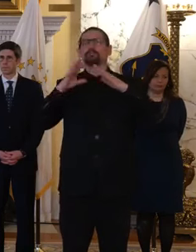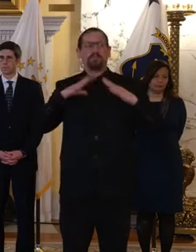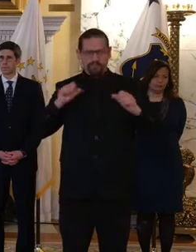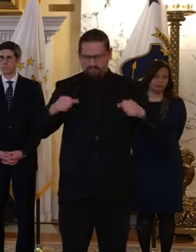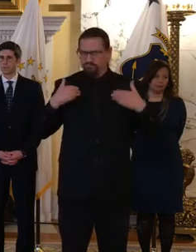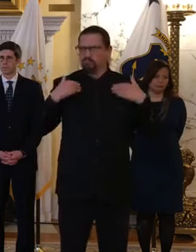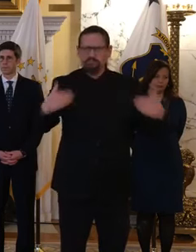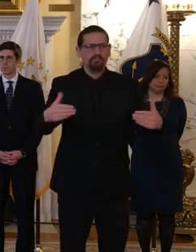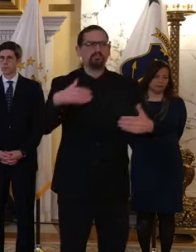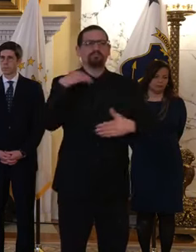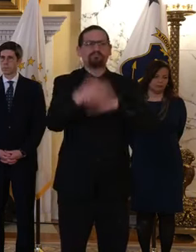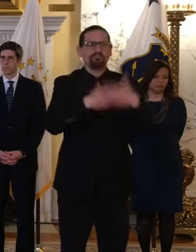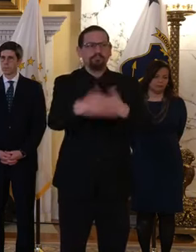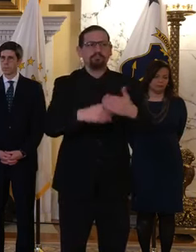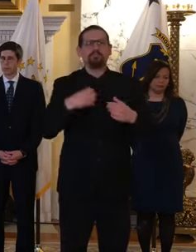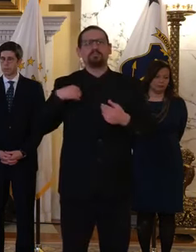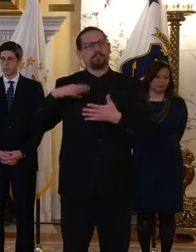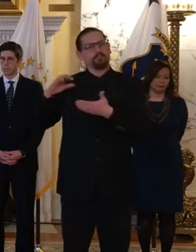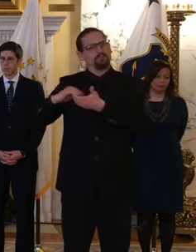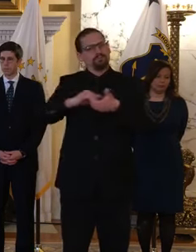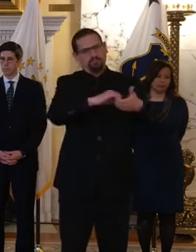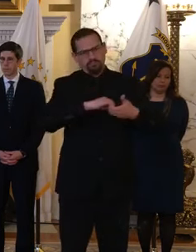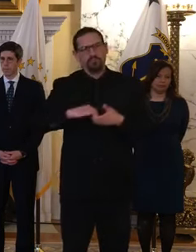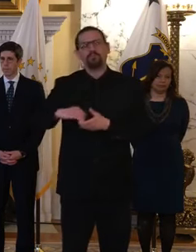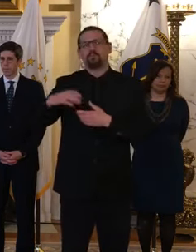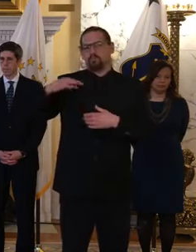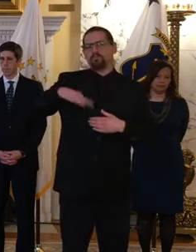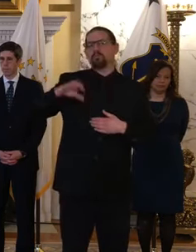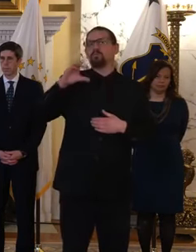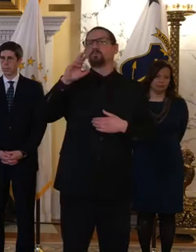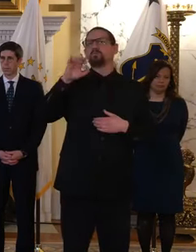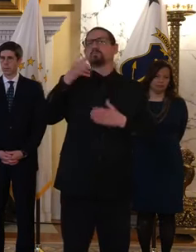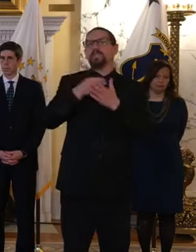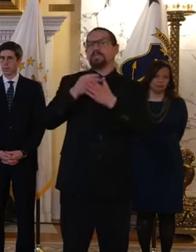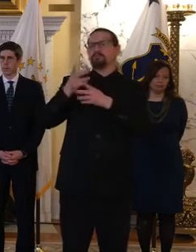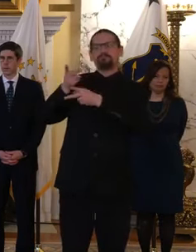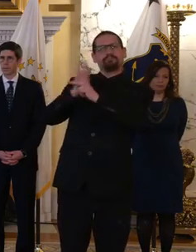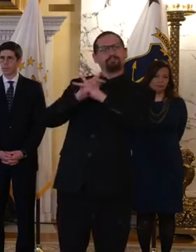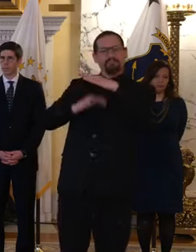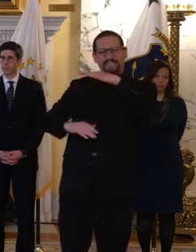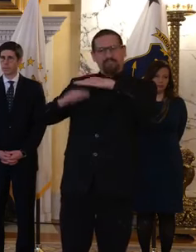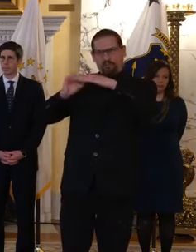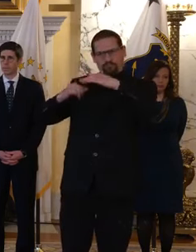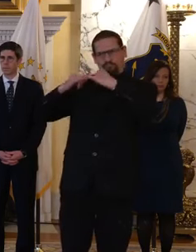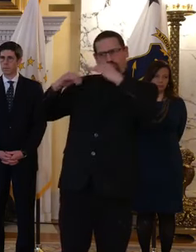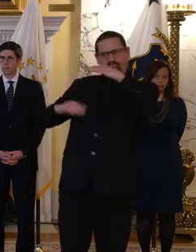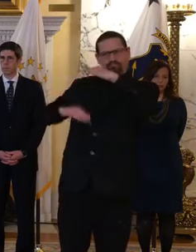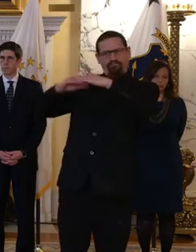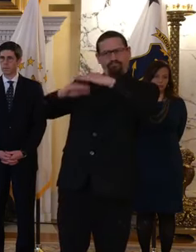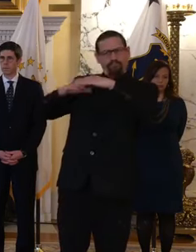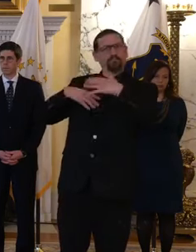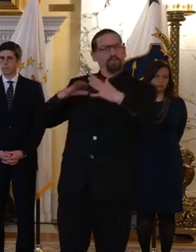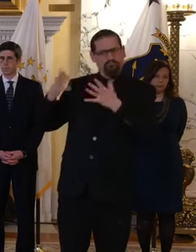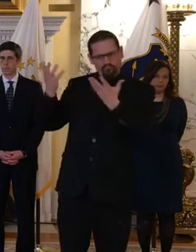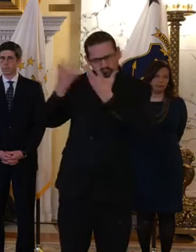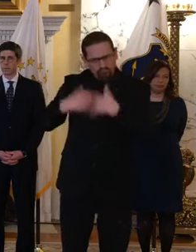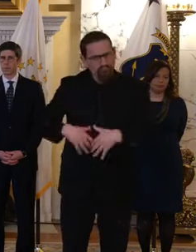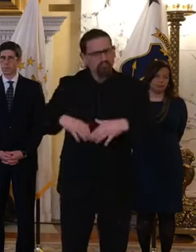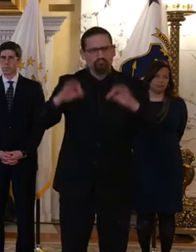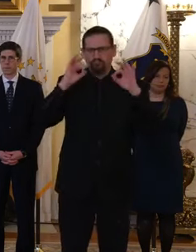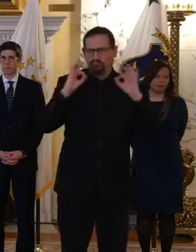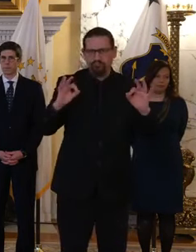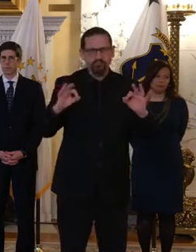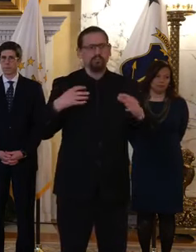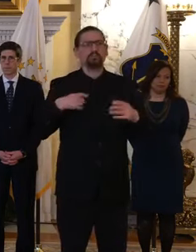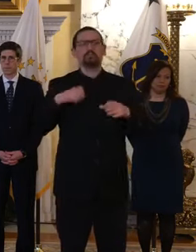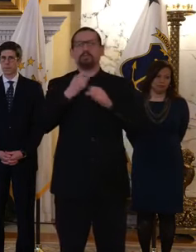they've been great partners. So at this point, I don't see any need for them to convene, and they've both been very clear to me that if I